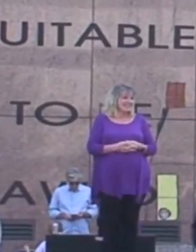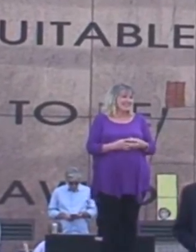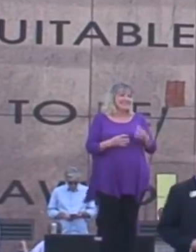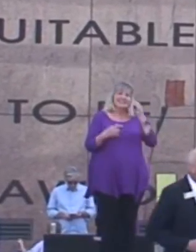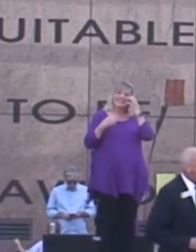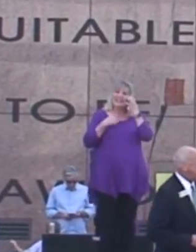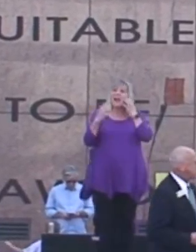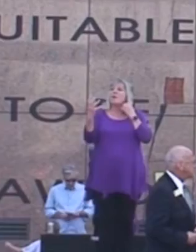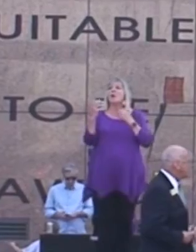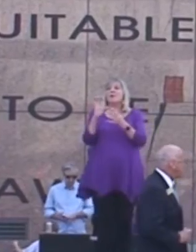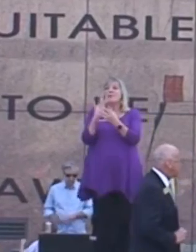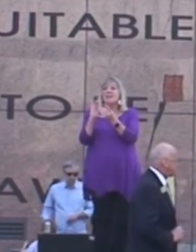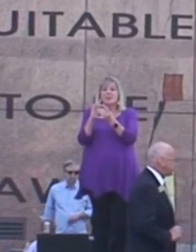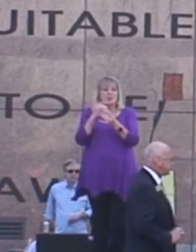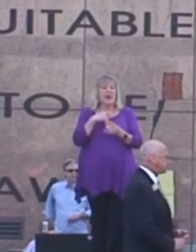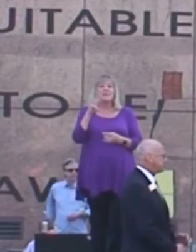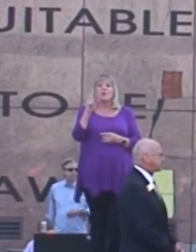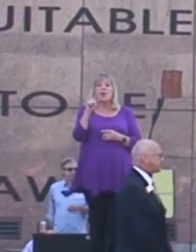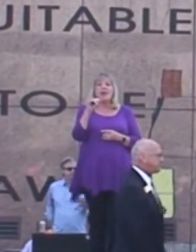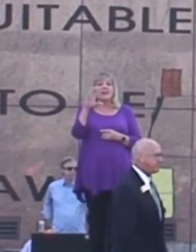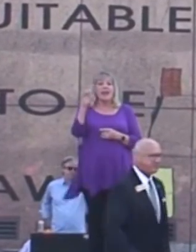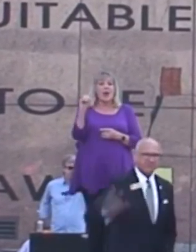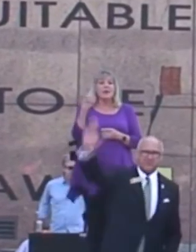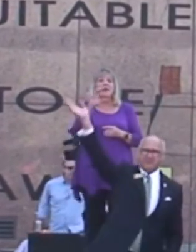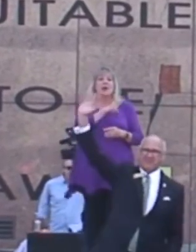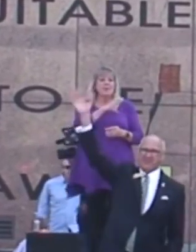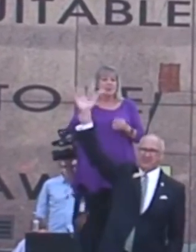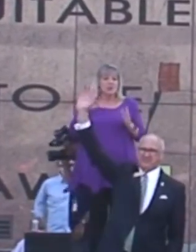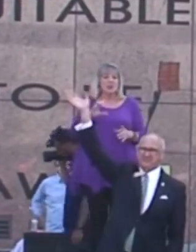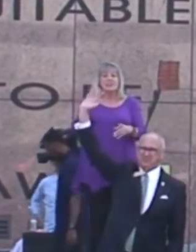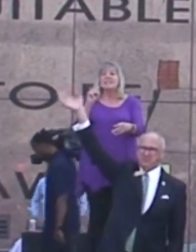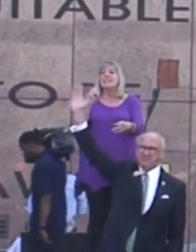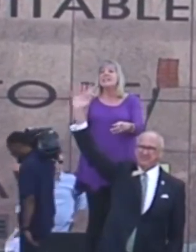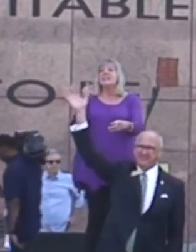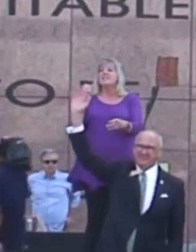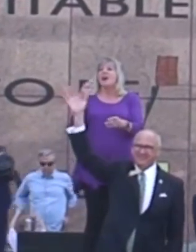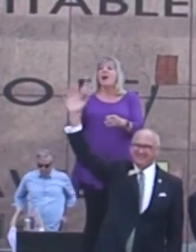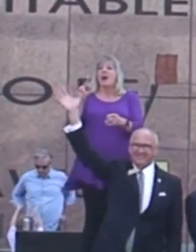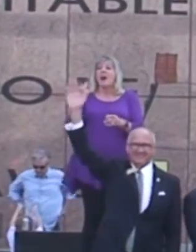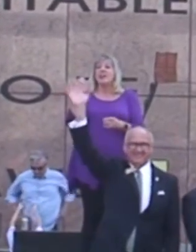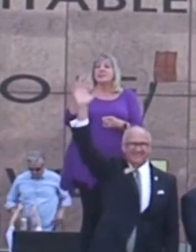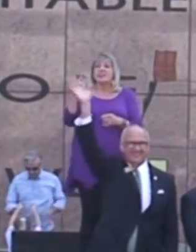want to mention we have Wake County Commissioner Sig Hutchinson and Matt